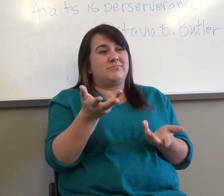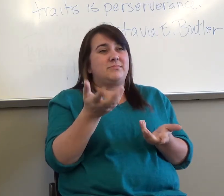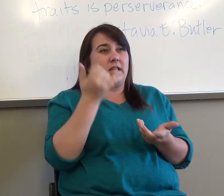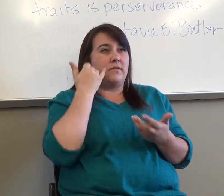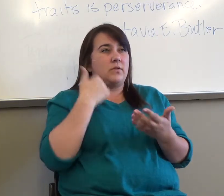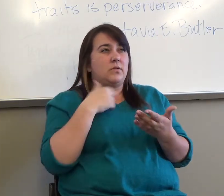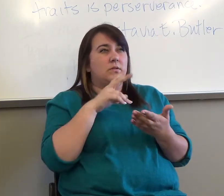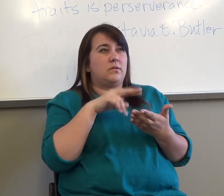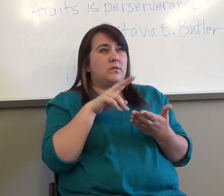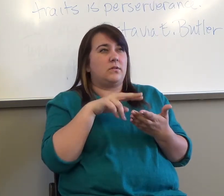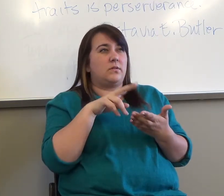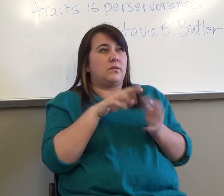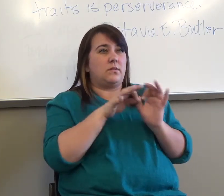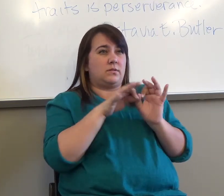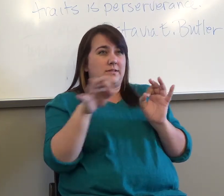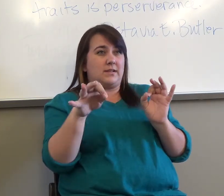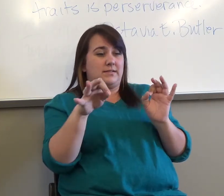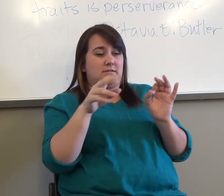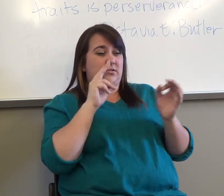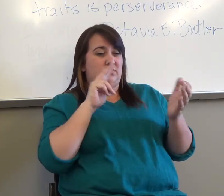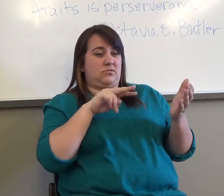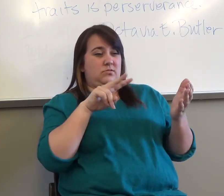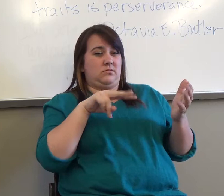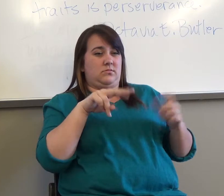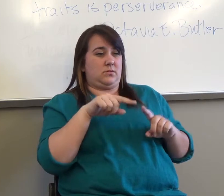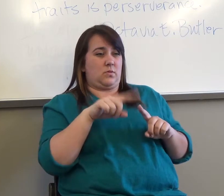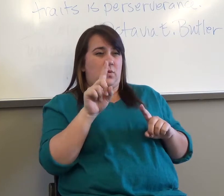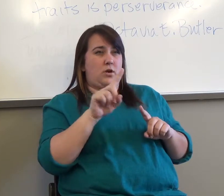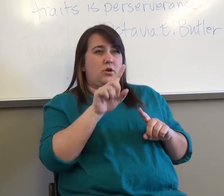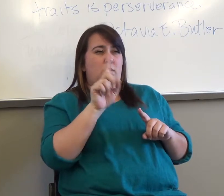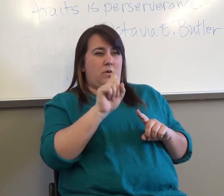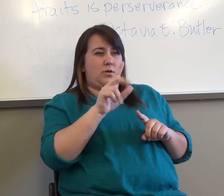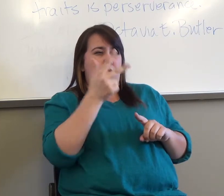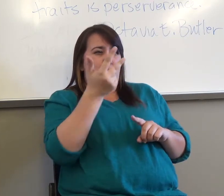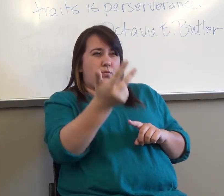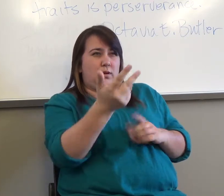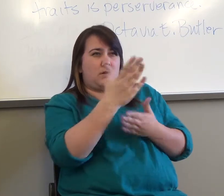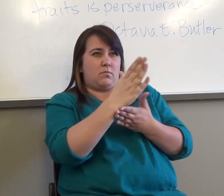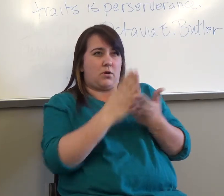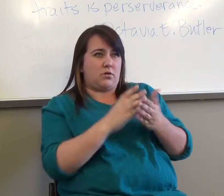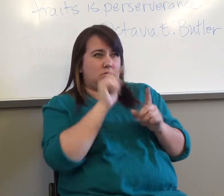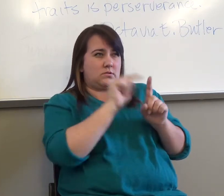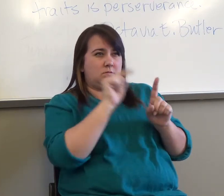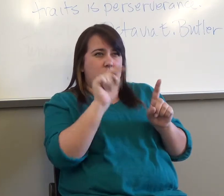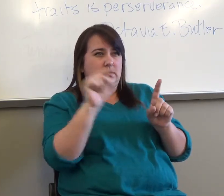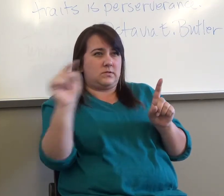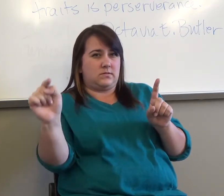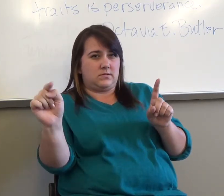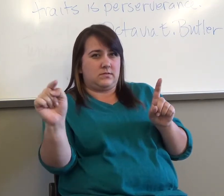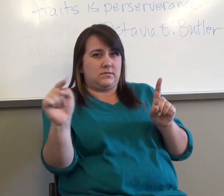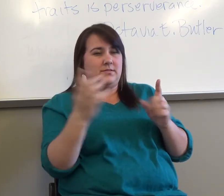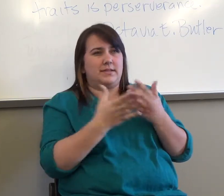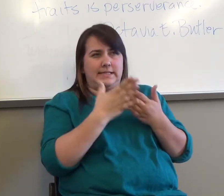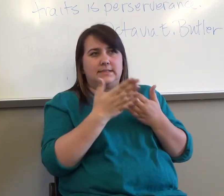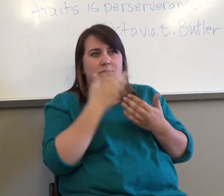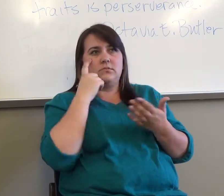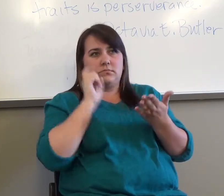just sentence-wise, you're looking for the three, wherever there are three things. That's why this